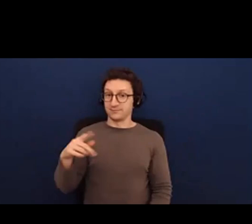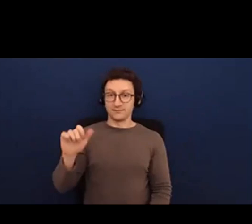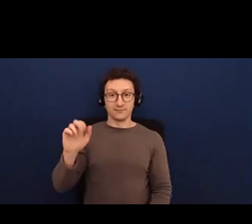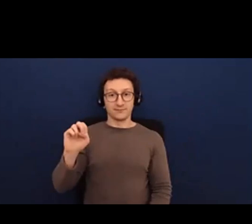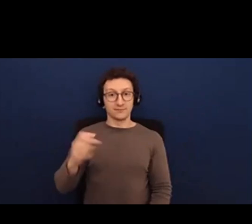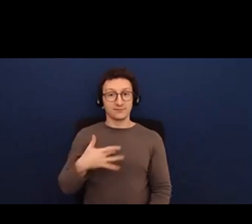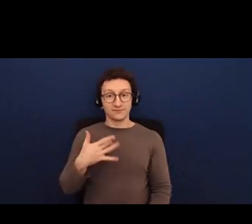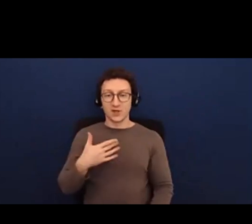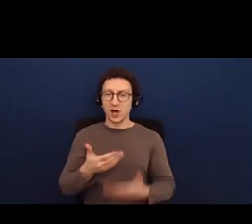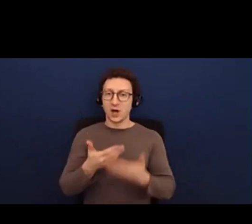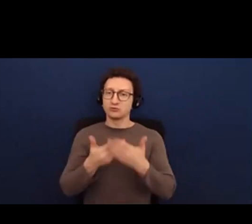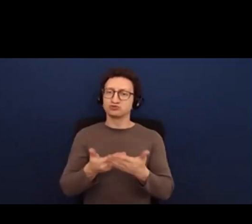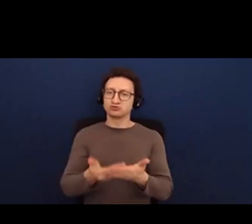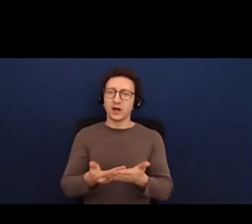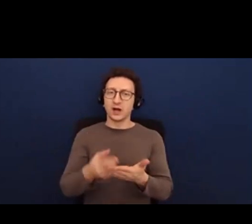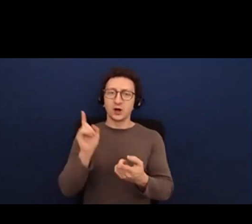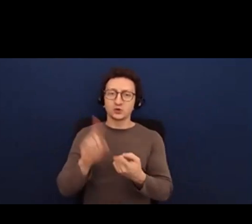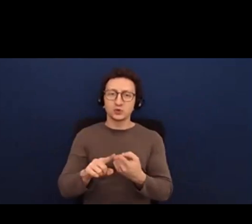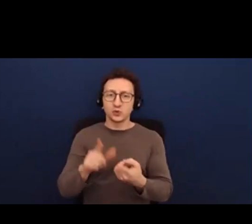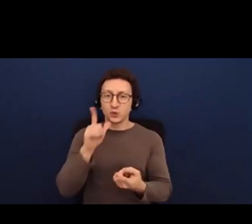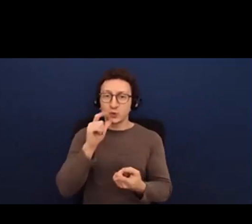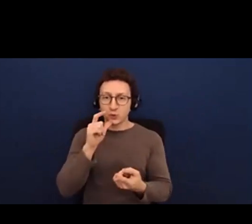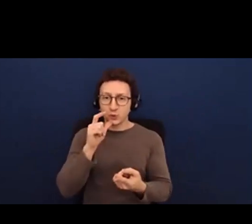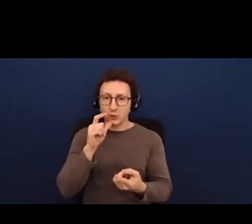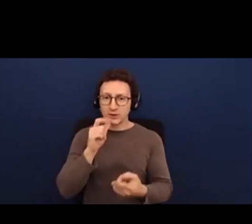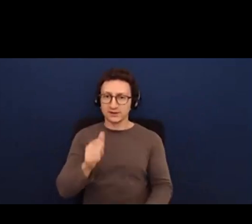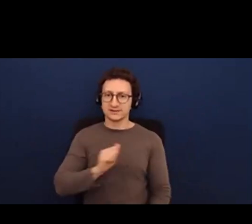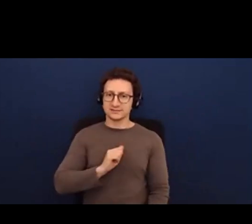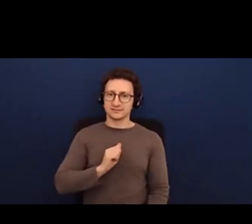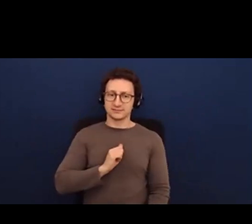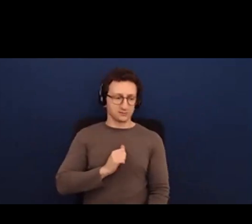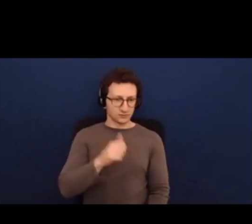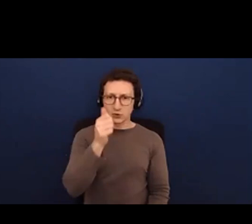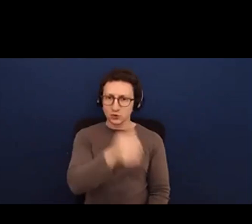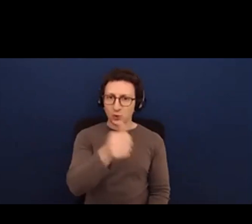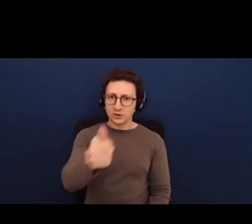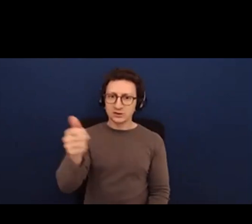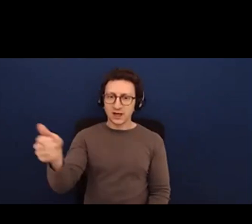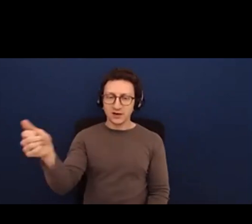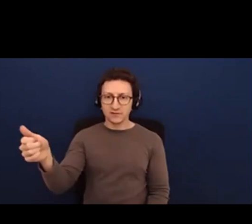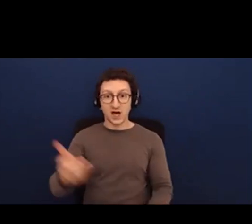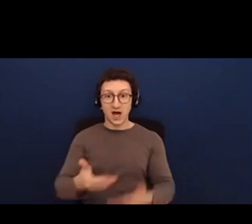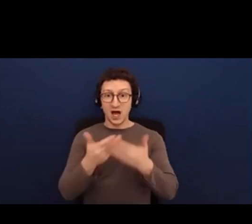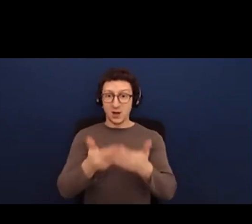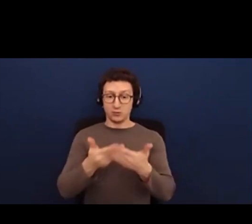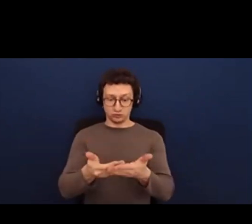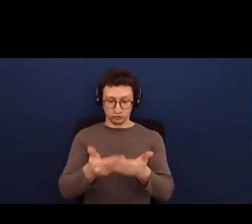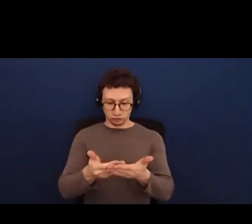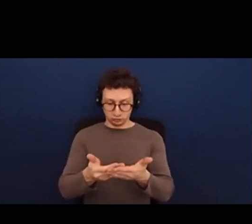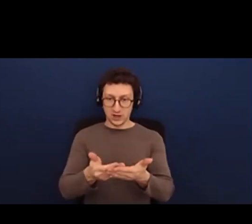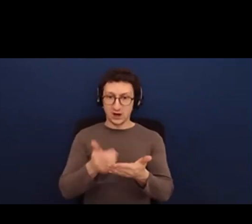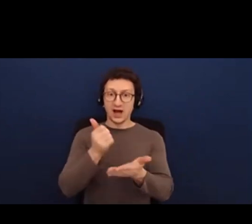sense is addressed to oneself. In other words, prayer is meant to change not the world, not